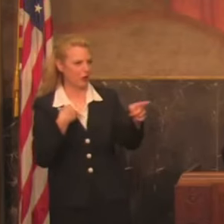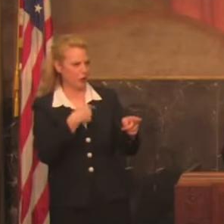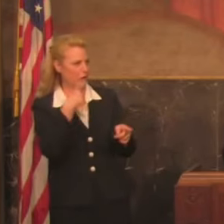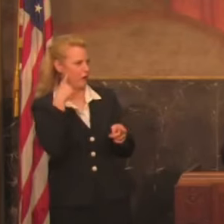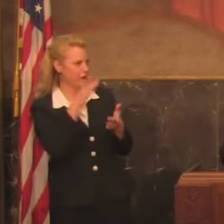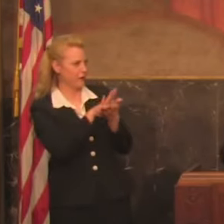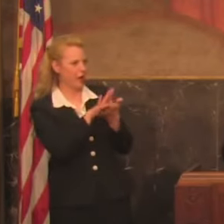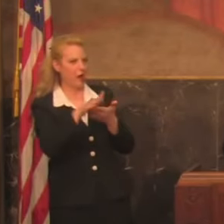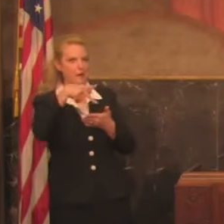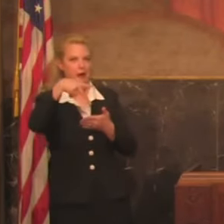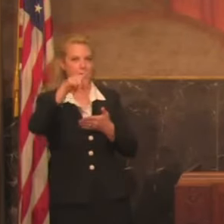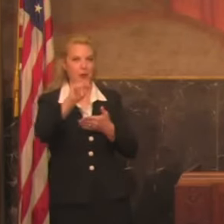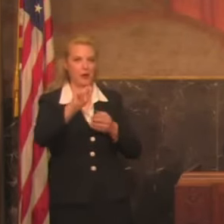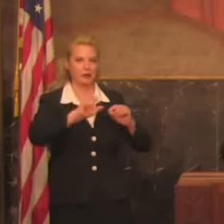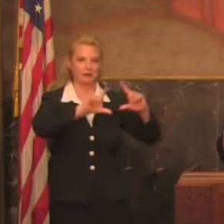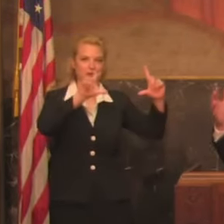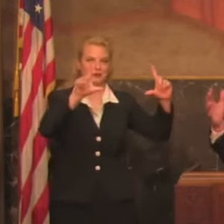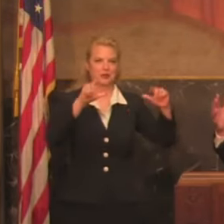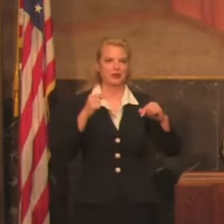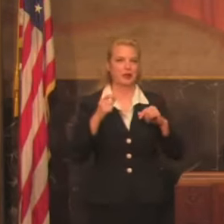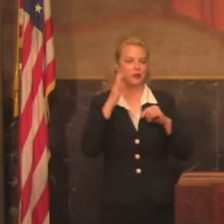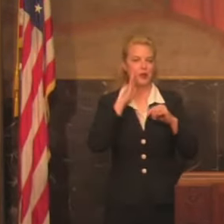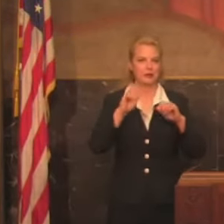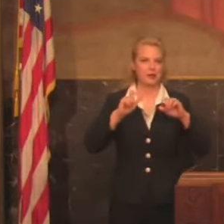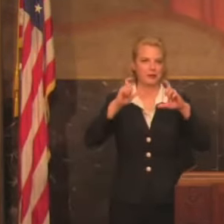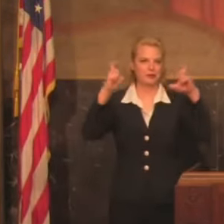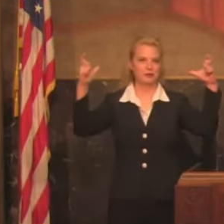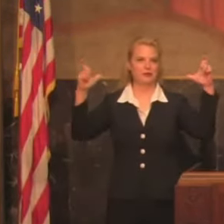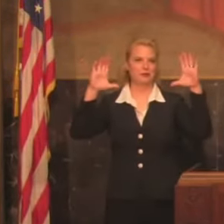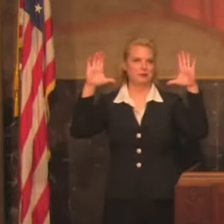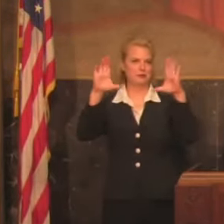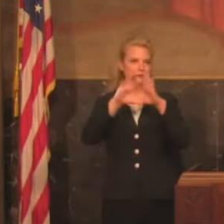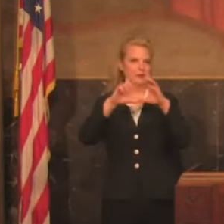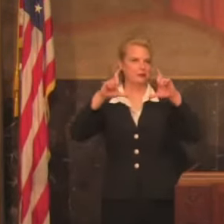It's gonna be beautiful, huge.